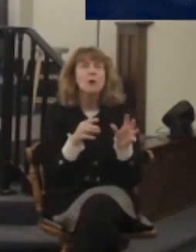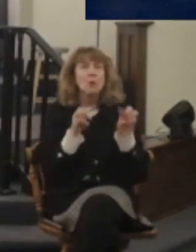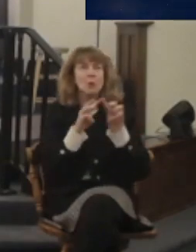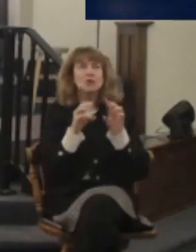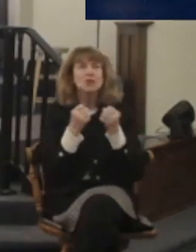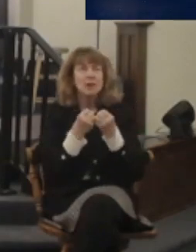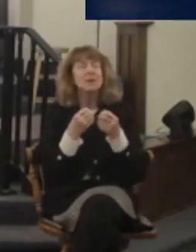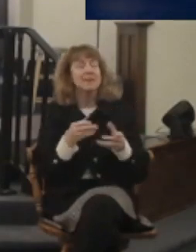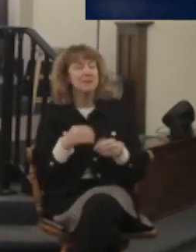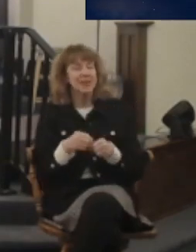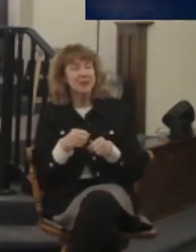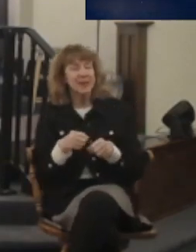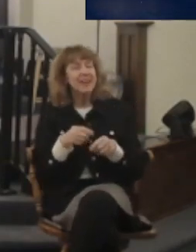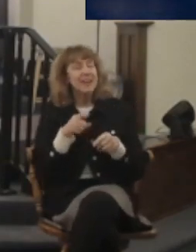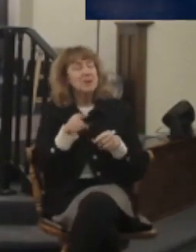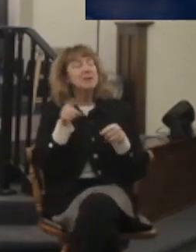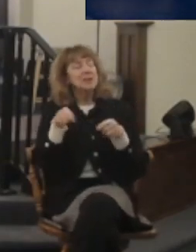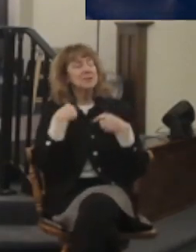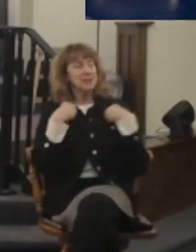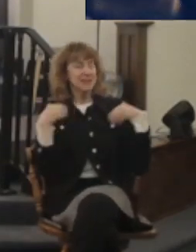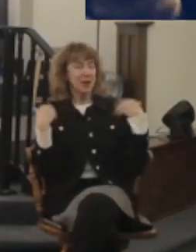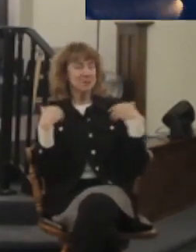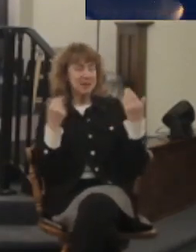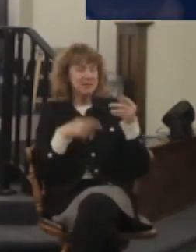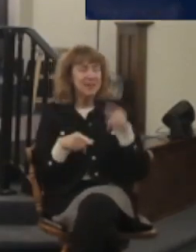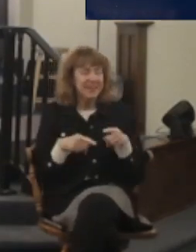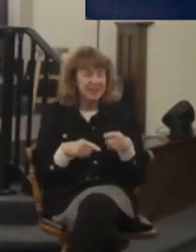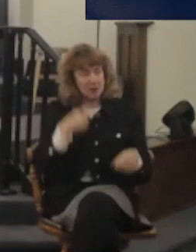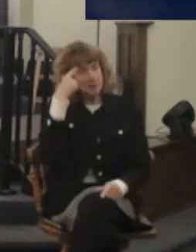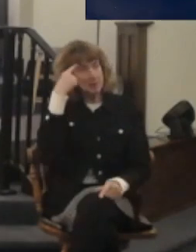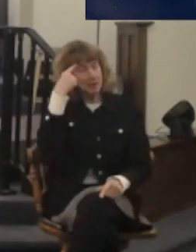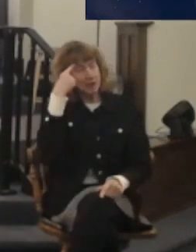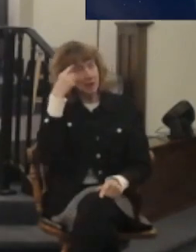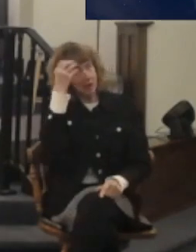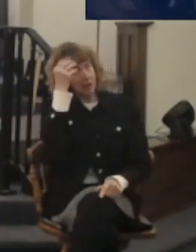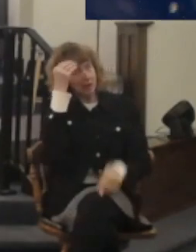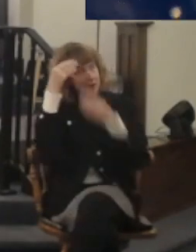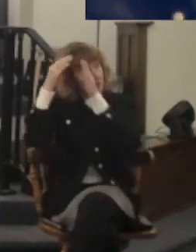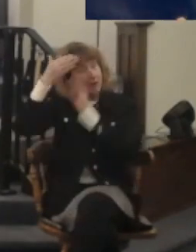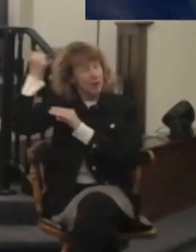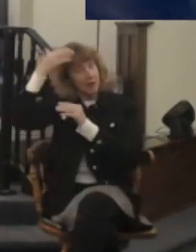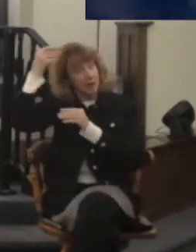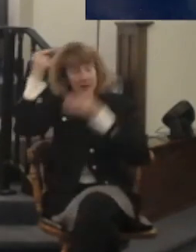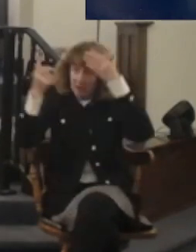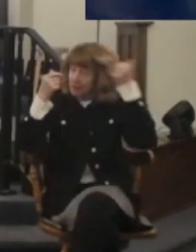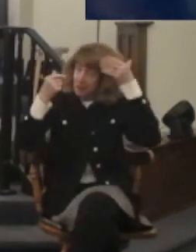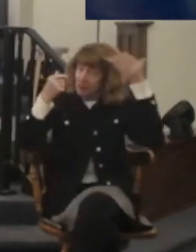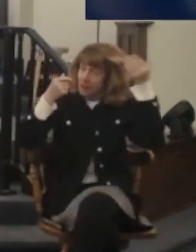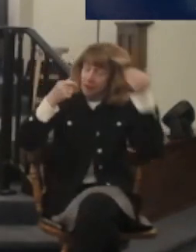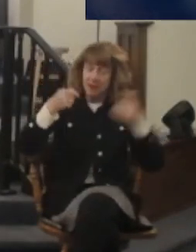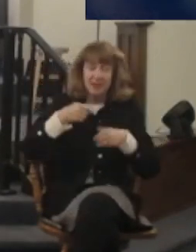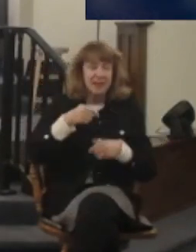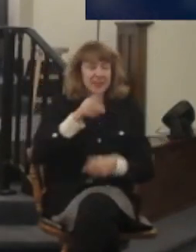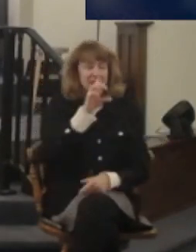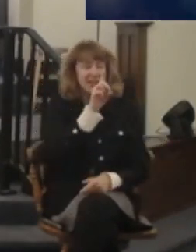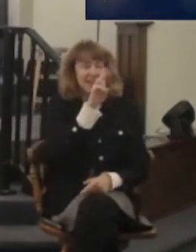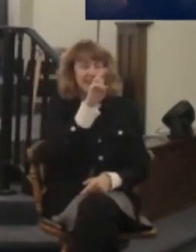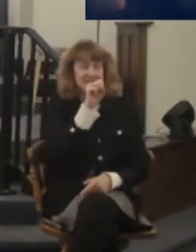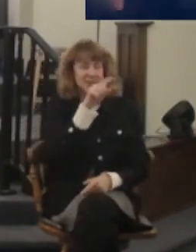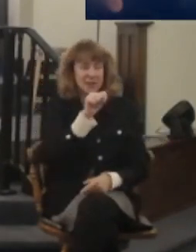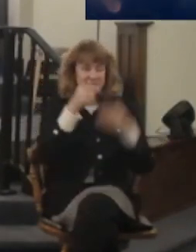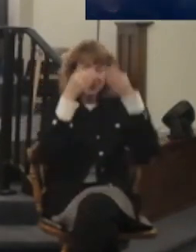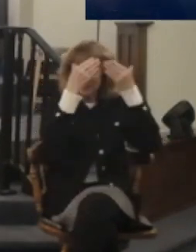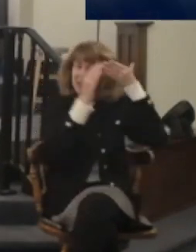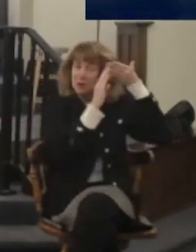to sponsor a youth, donate $20. Please give that to Justin or Alyssa or